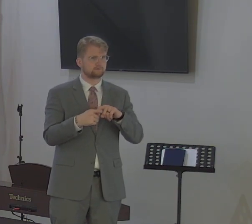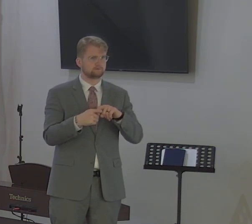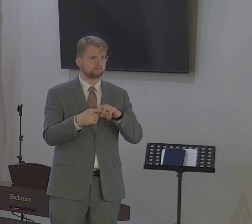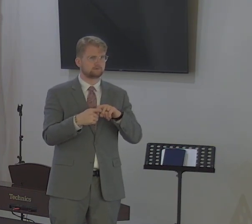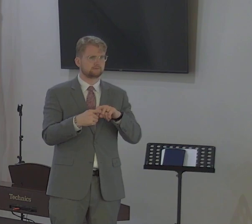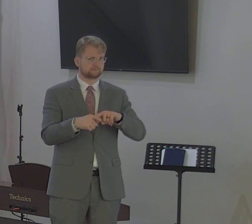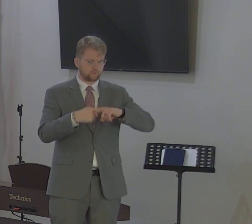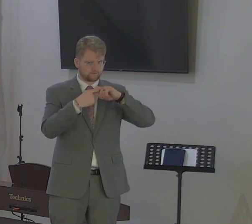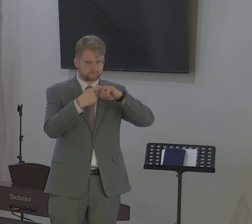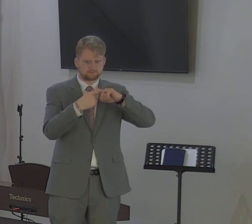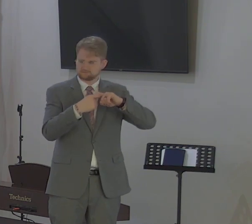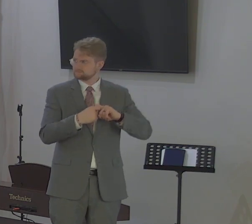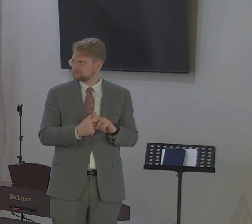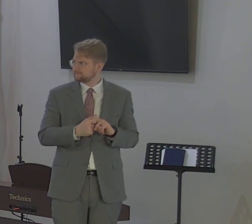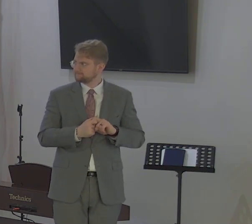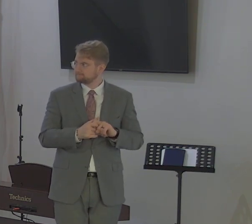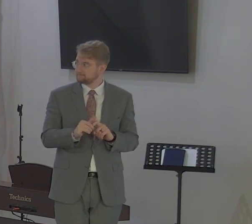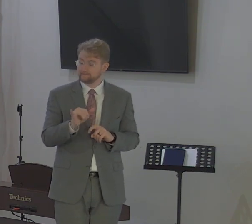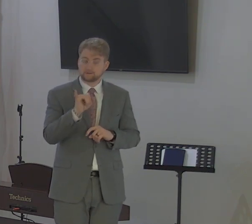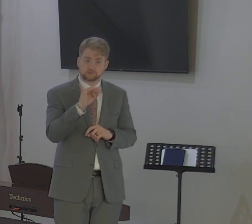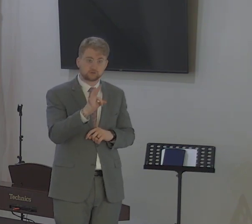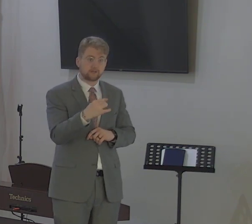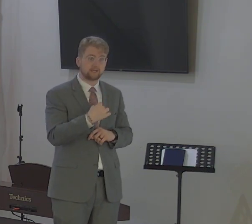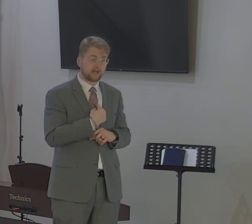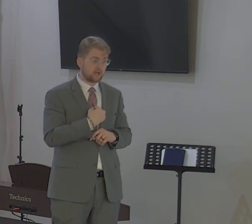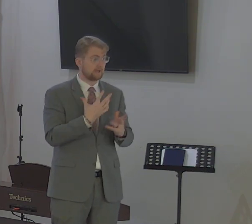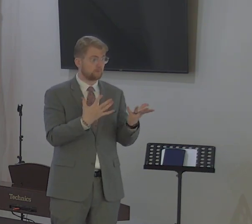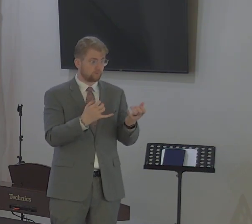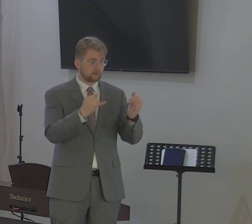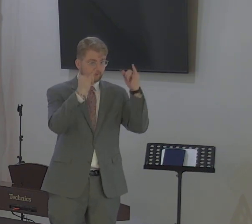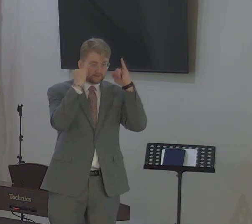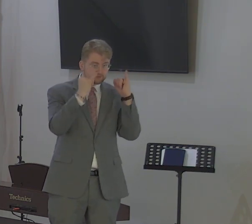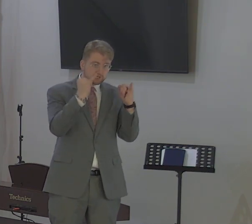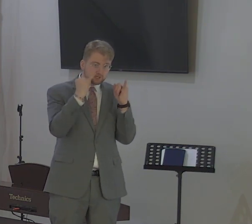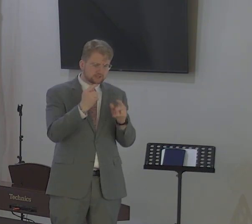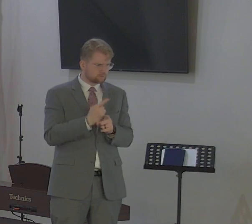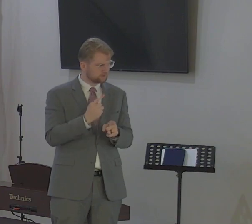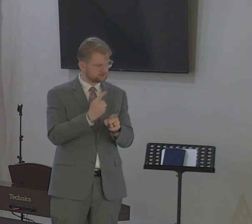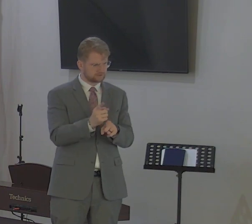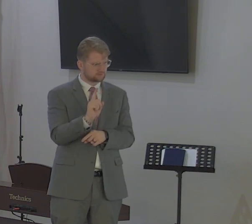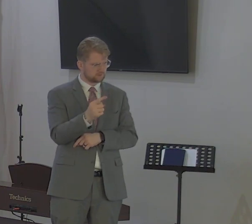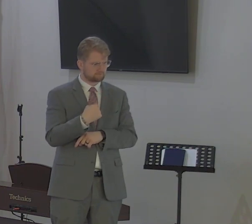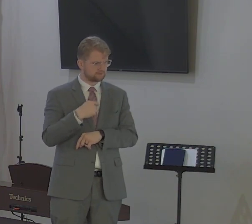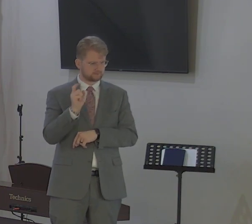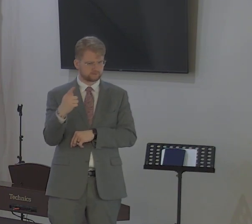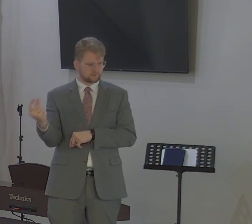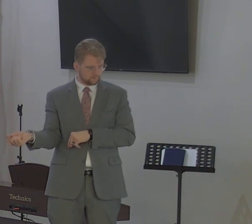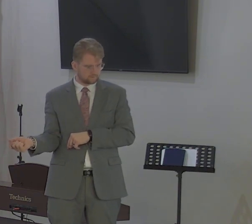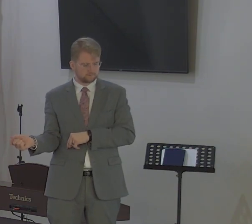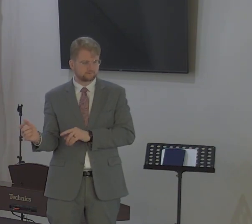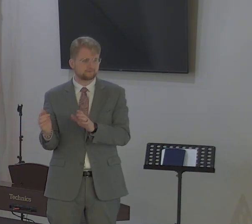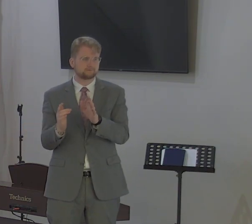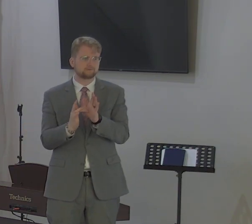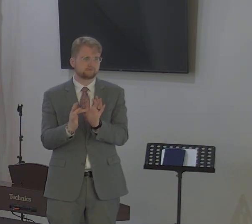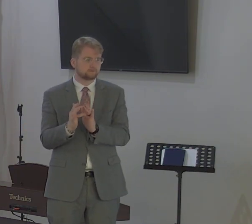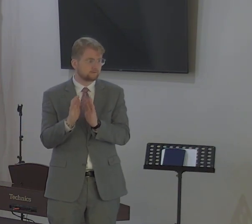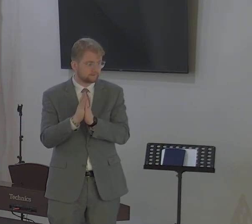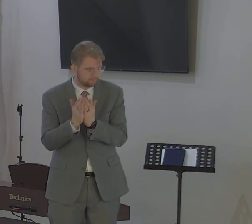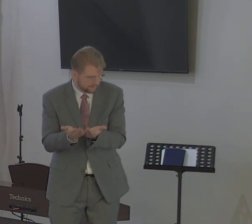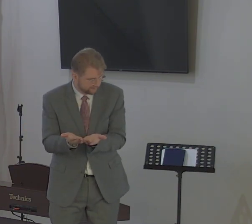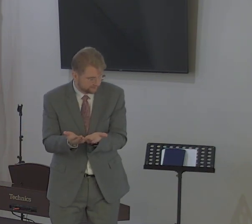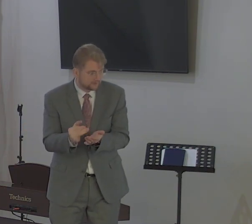Hold the line. So if I want instruction in righteousness, where am I to go? The Word of God. If I